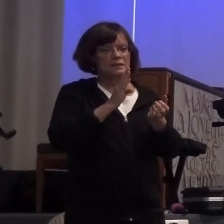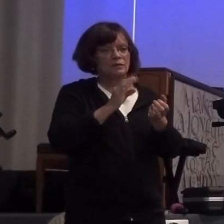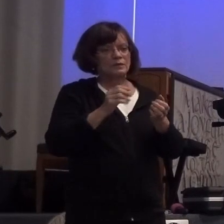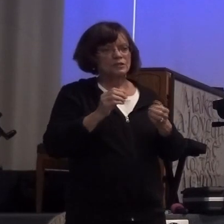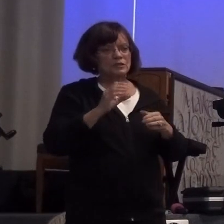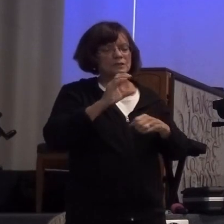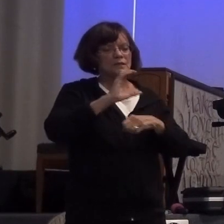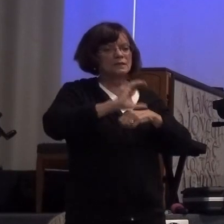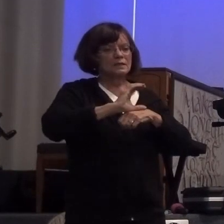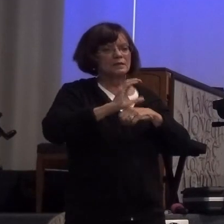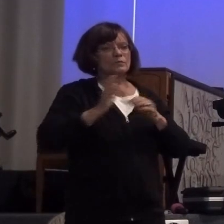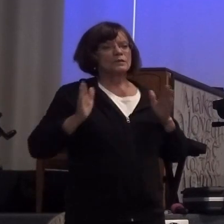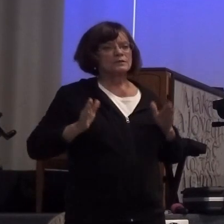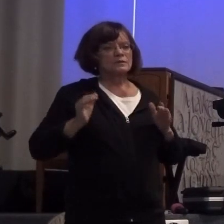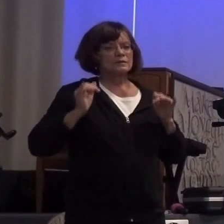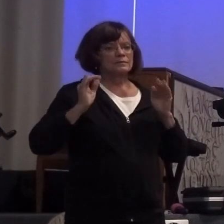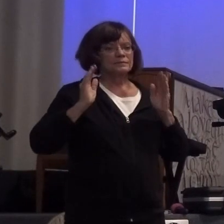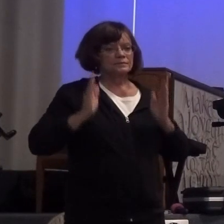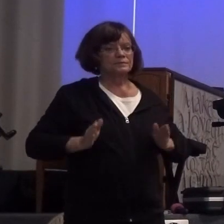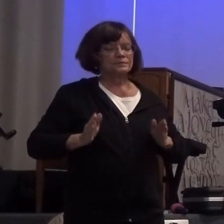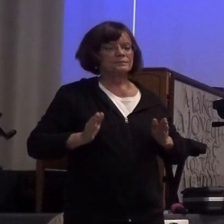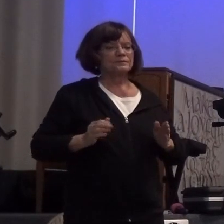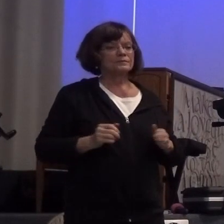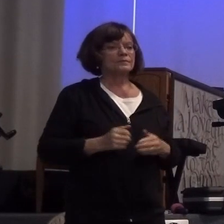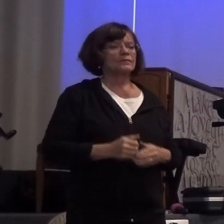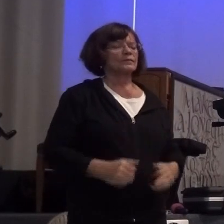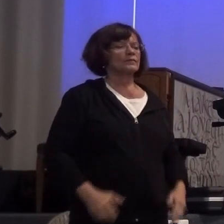And that type of affliction is what I want to deal with tonight.